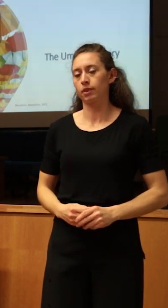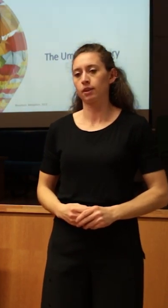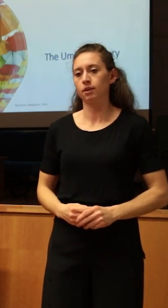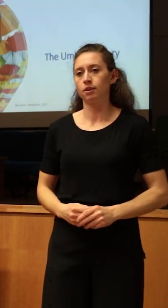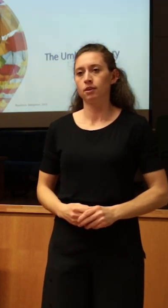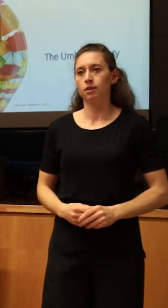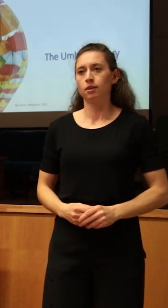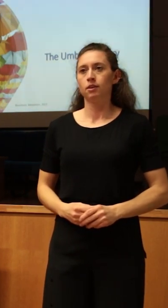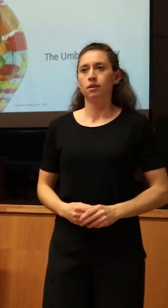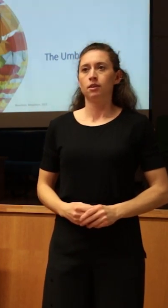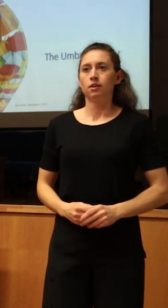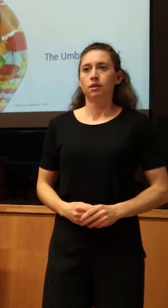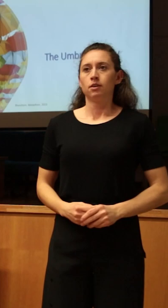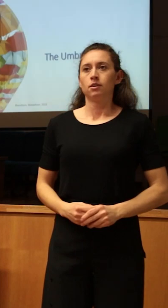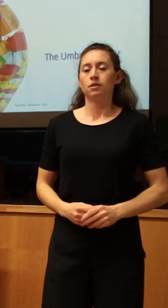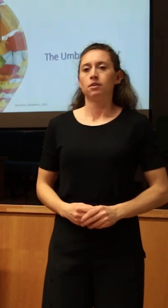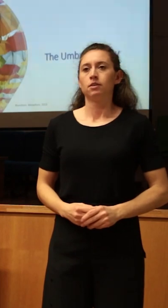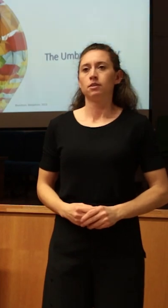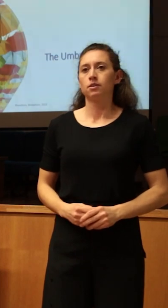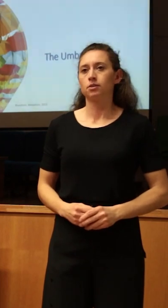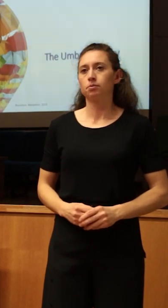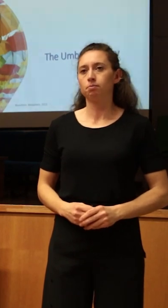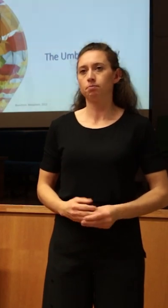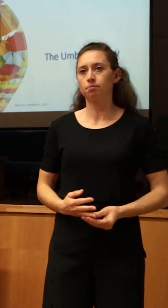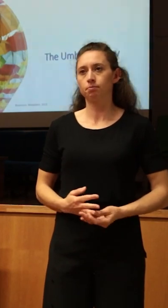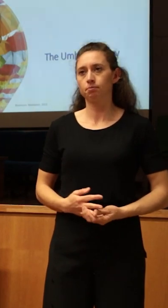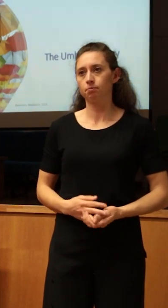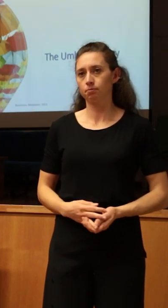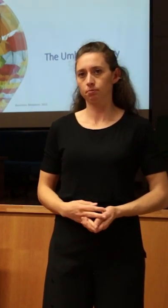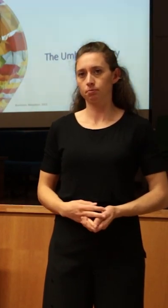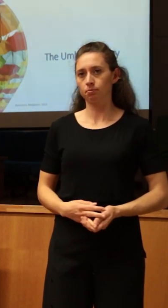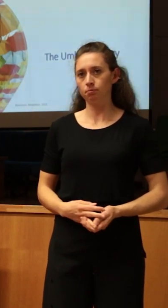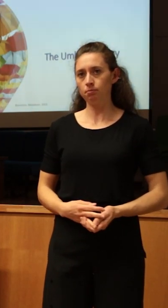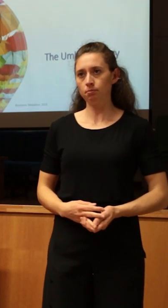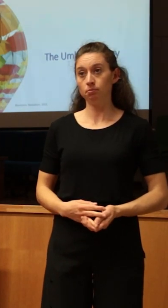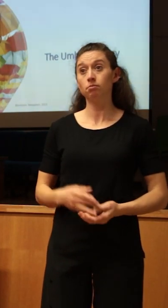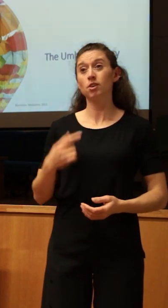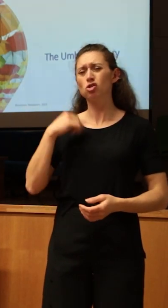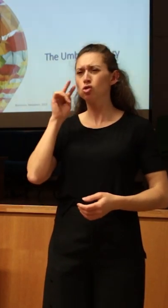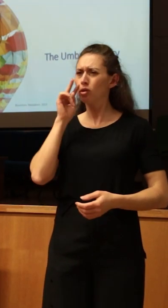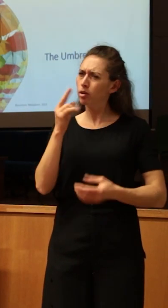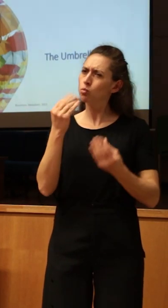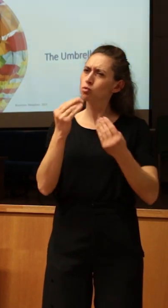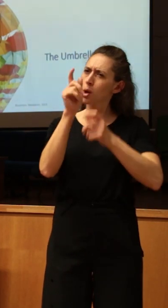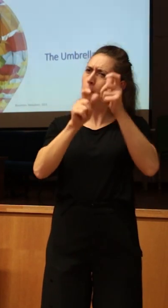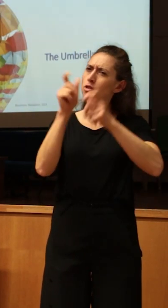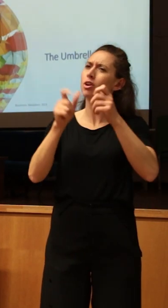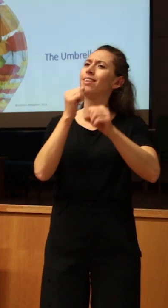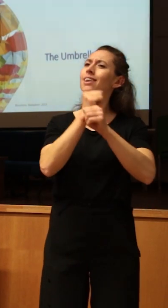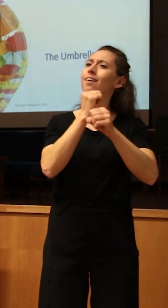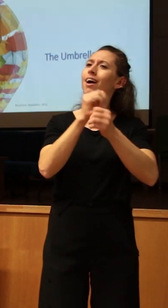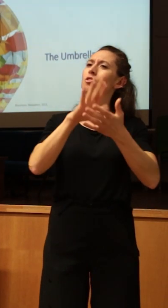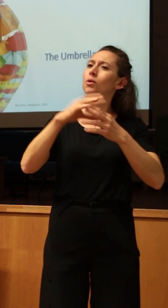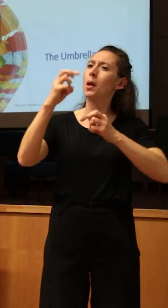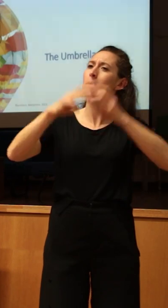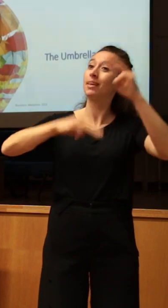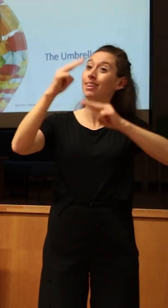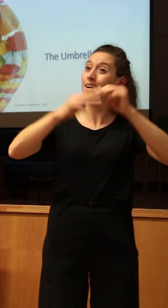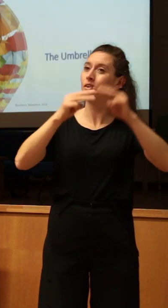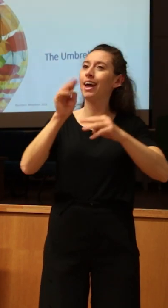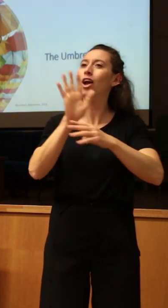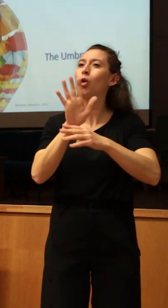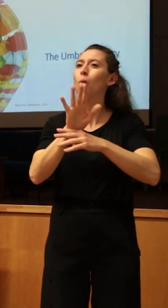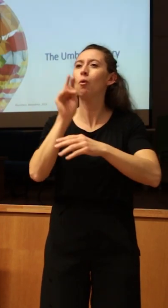and it's almost like you're in the presence of miracle. He visto mucha gente trabajar con las metáforas y es como estar en la presencia